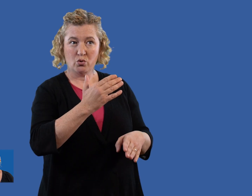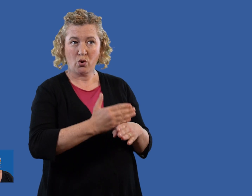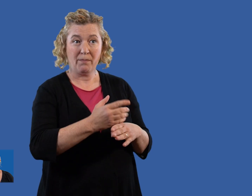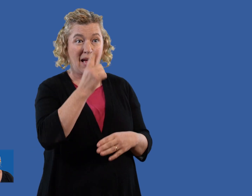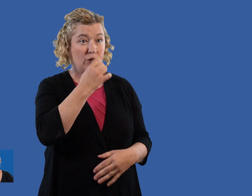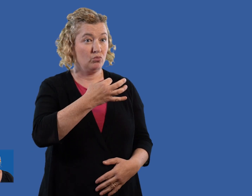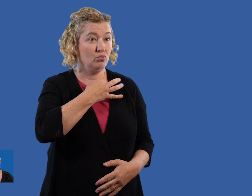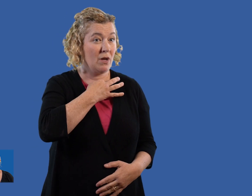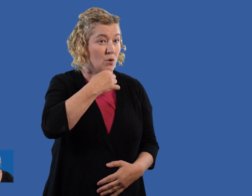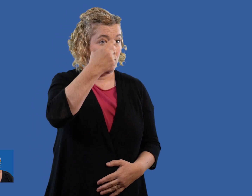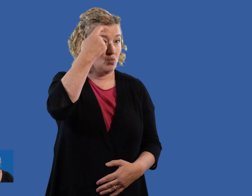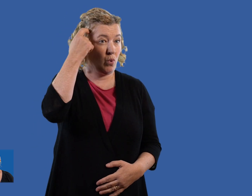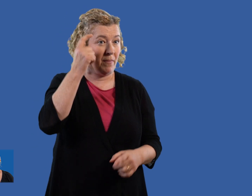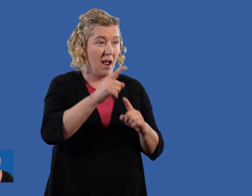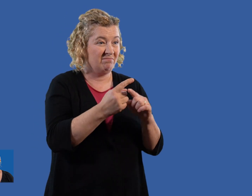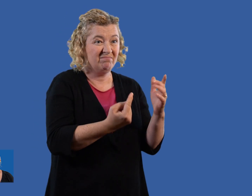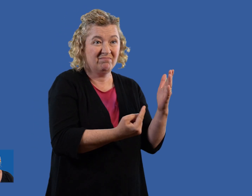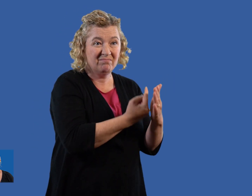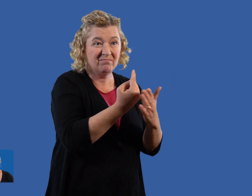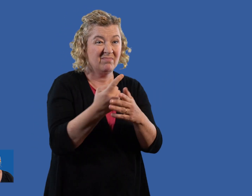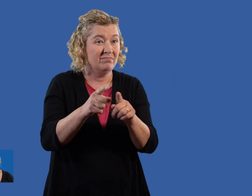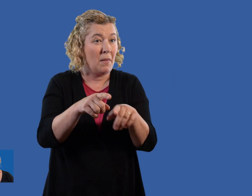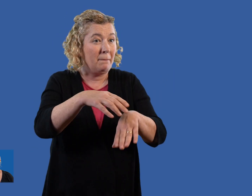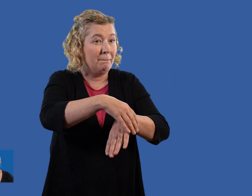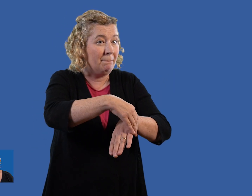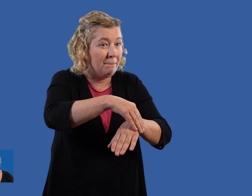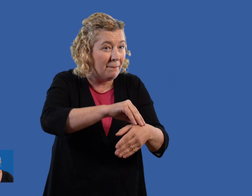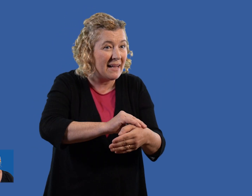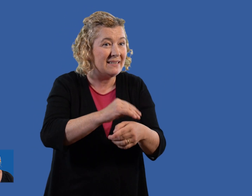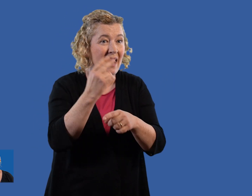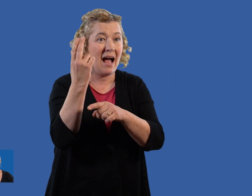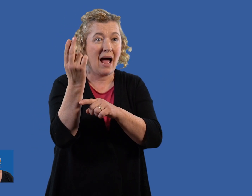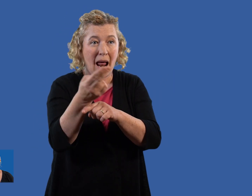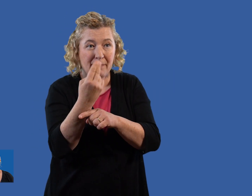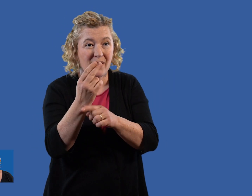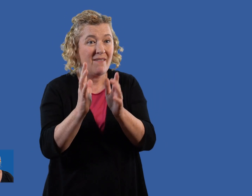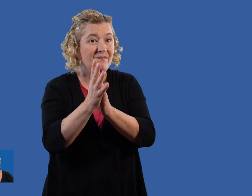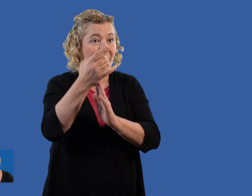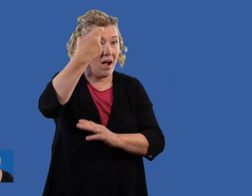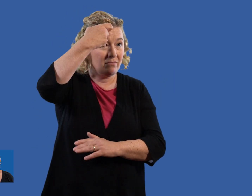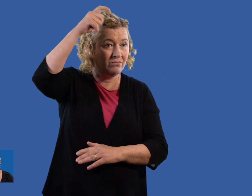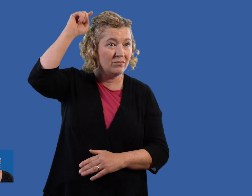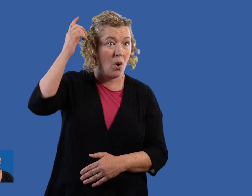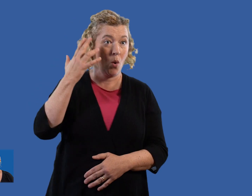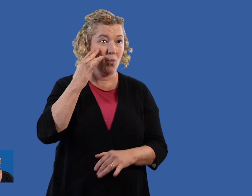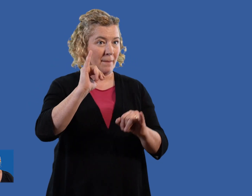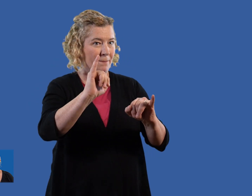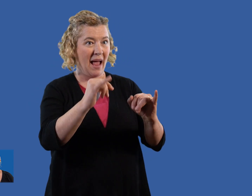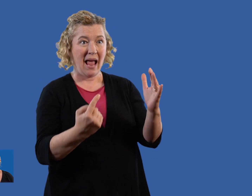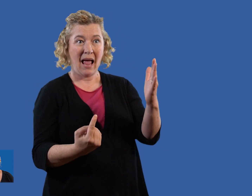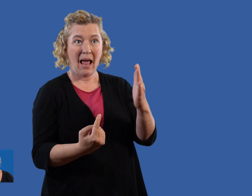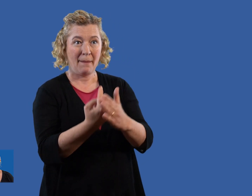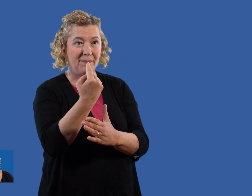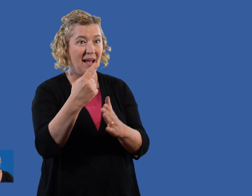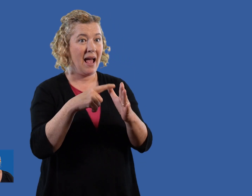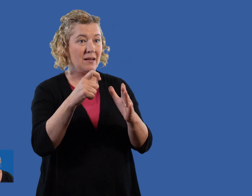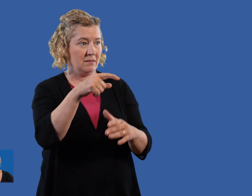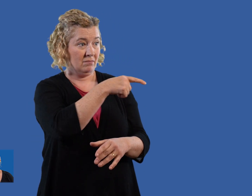increases your risk of being exposed to traumatic events. So this could be police, first responders, or military.